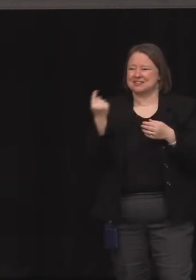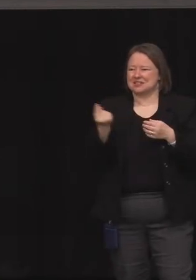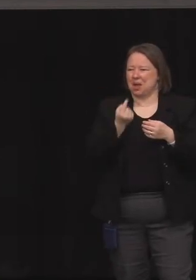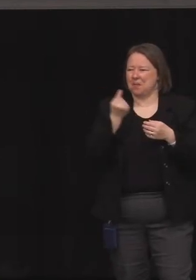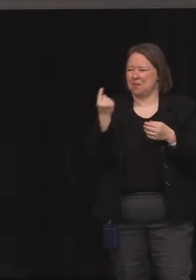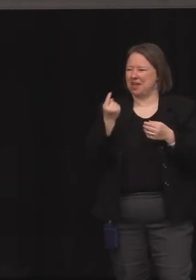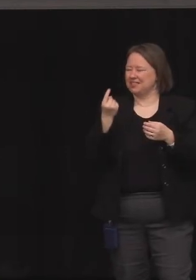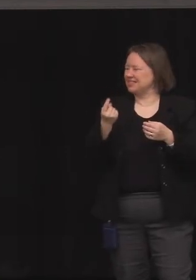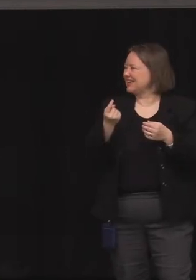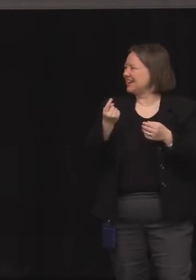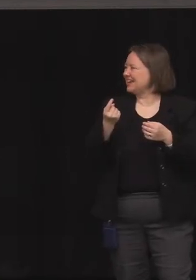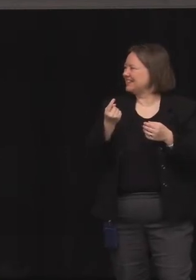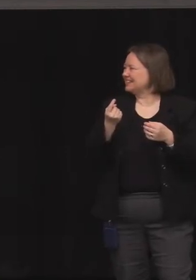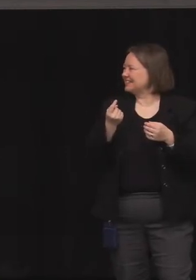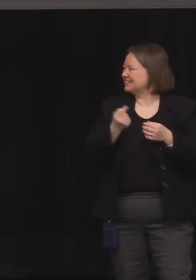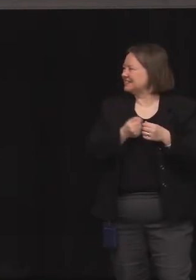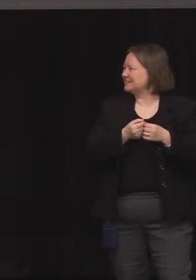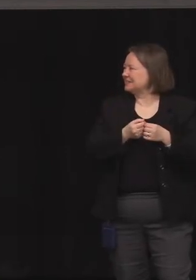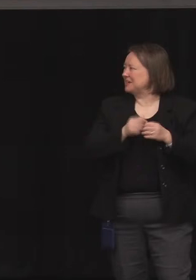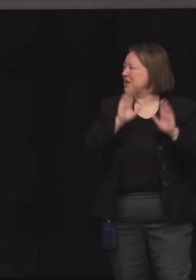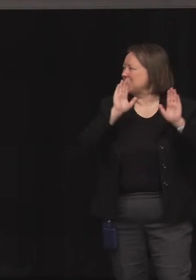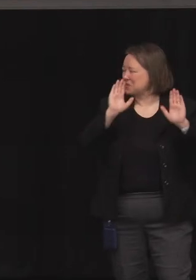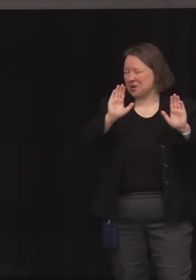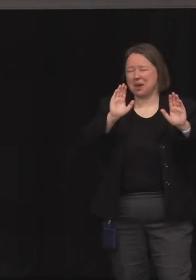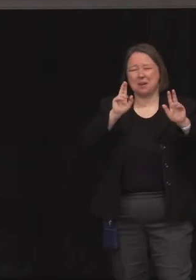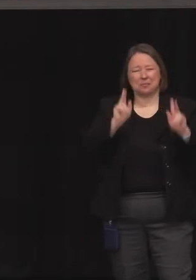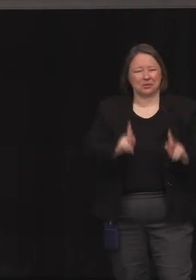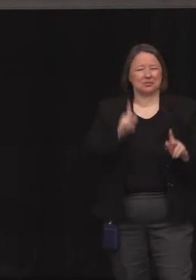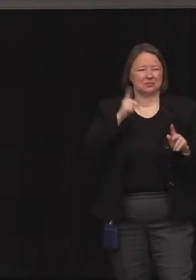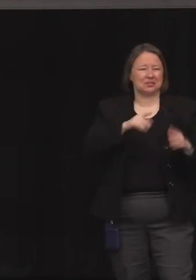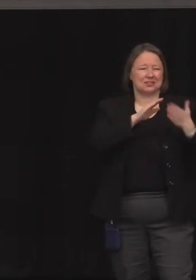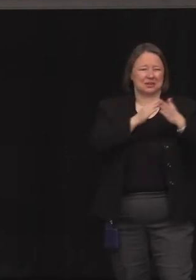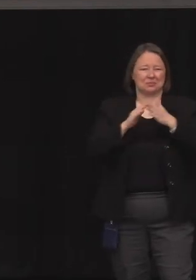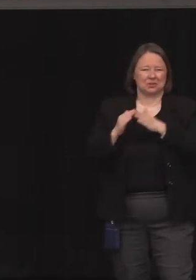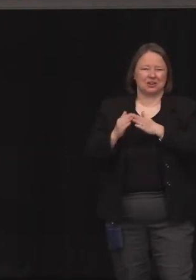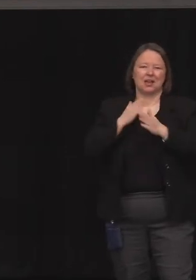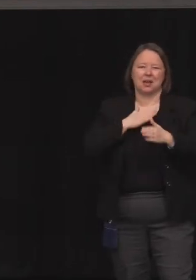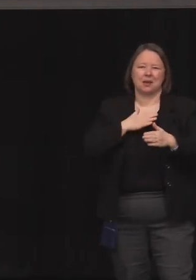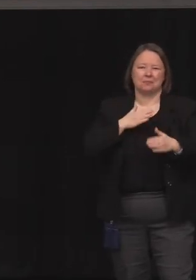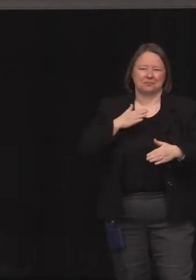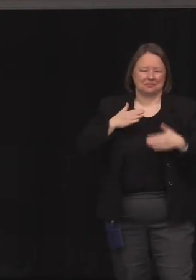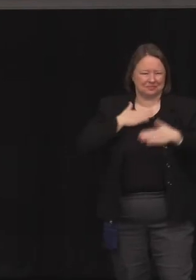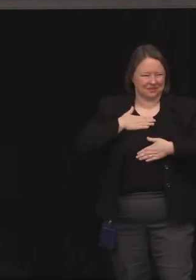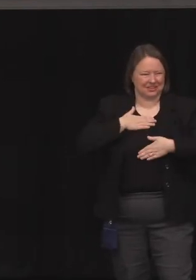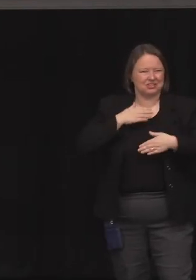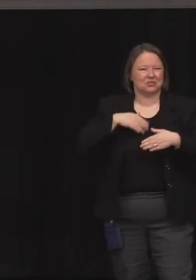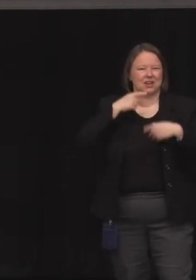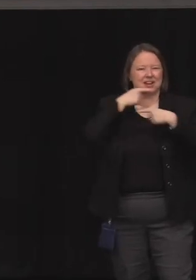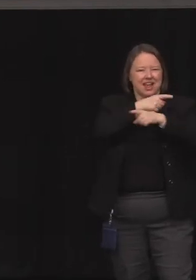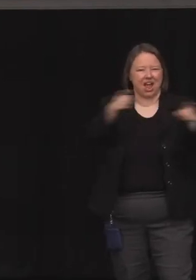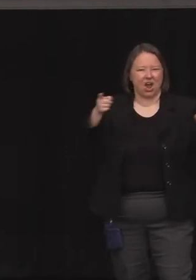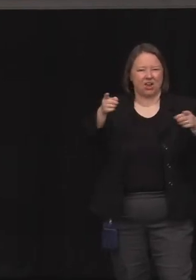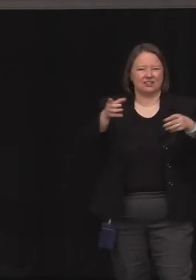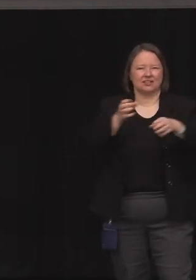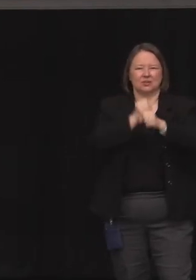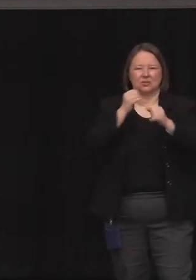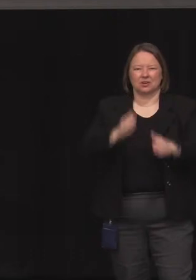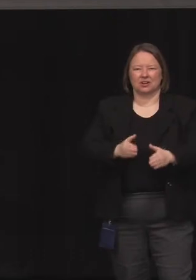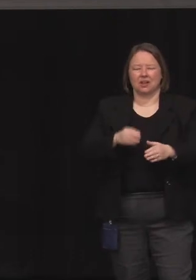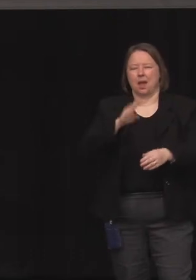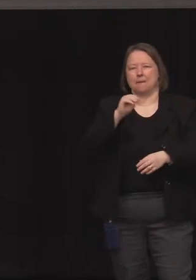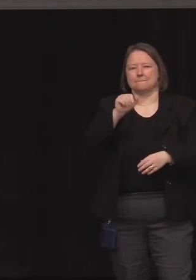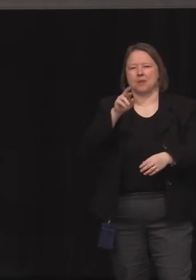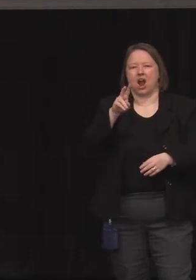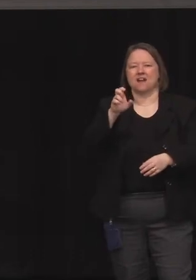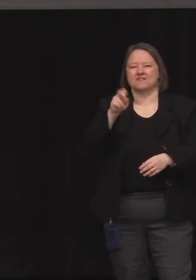someone that has been just a great person in this community. I'm pleased to announce the recipient of this year's award goes to Mr.